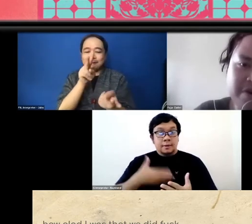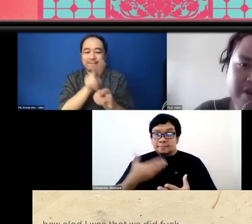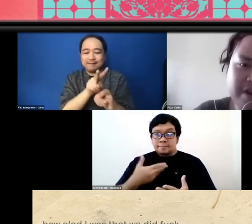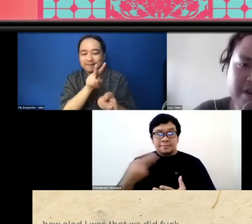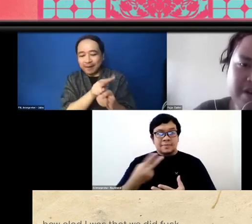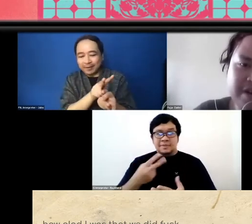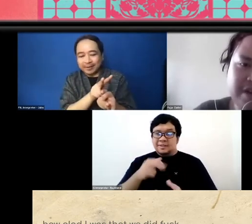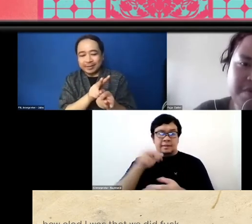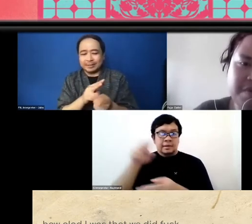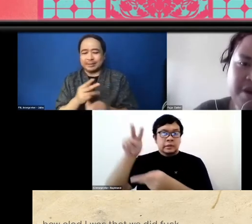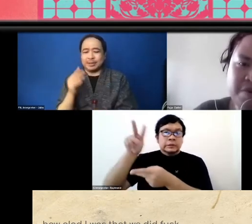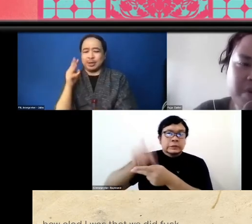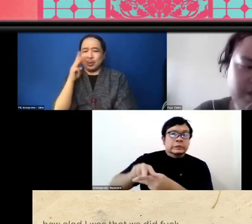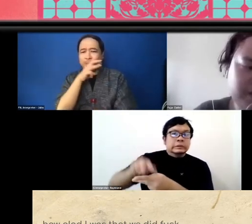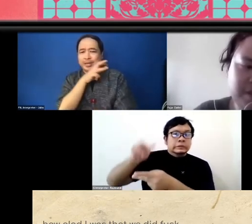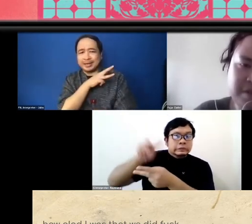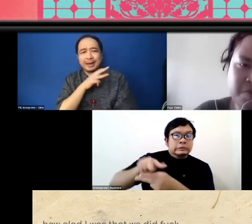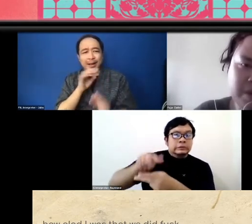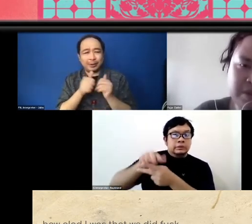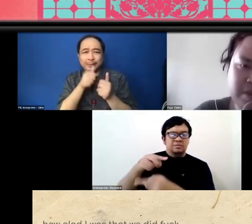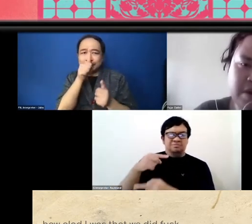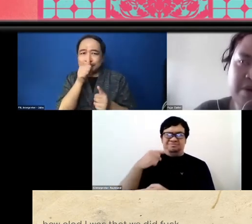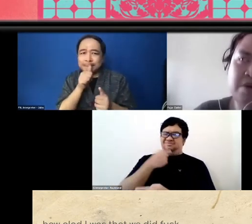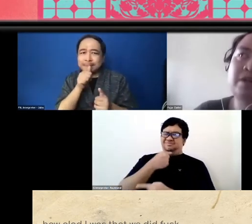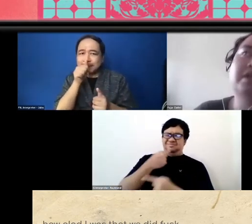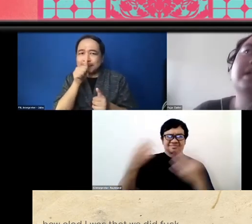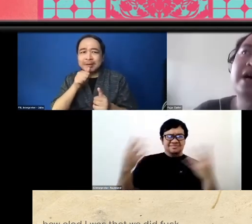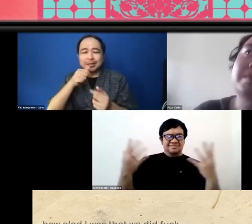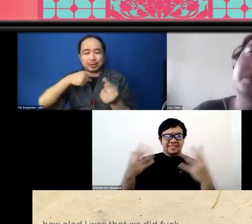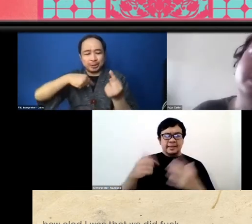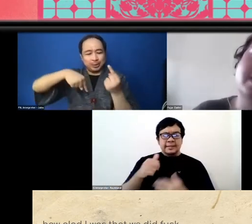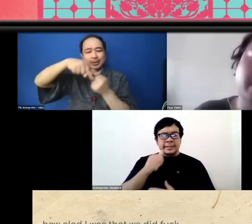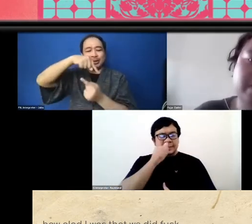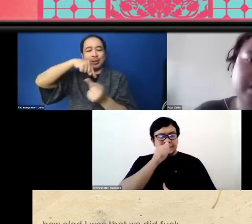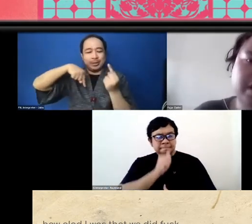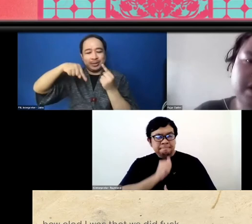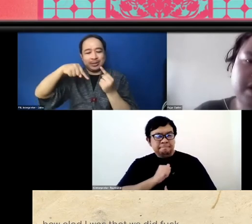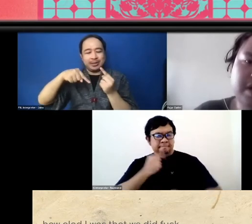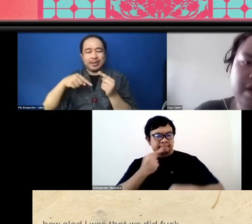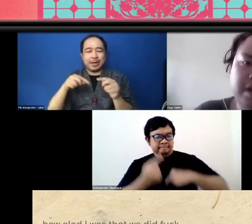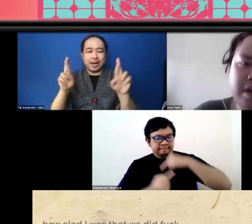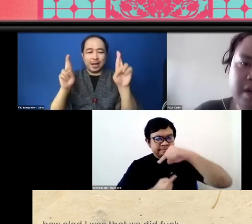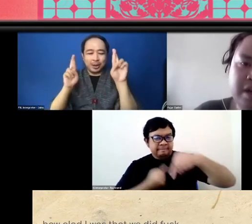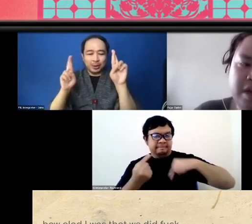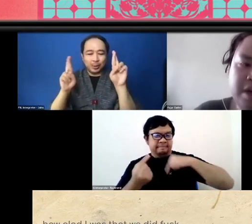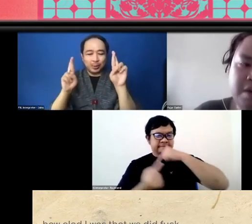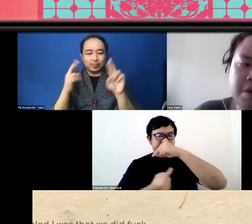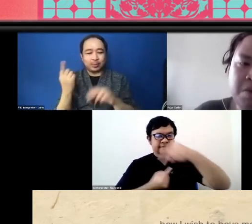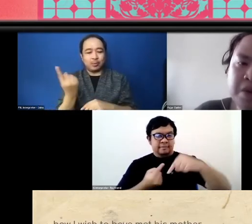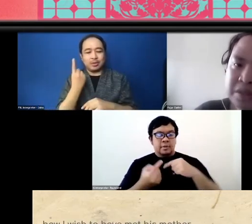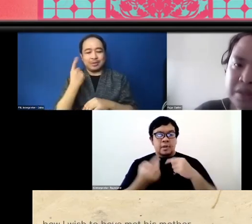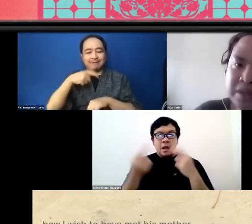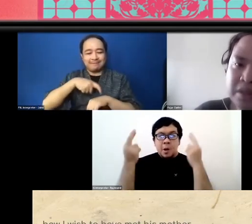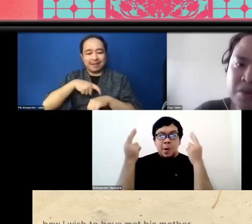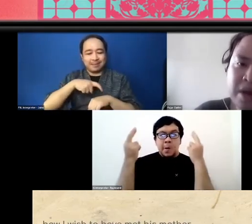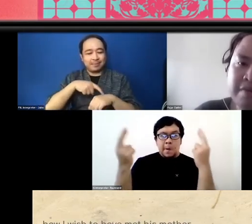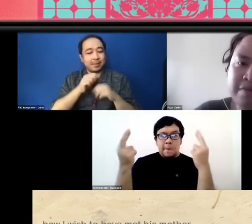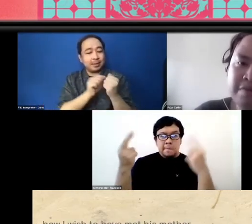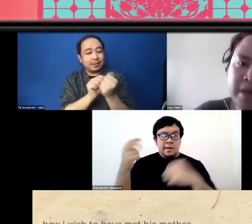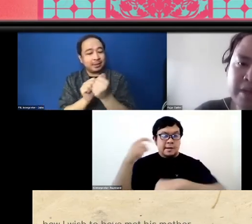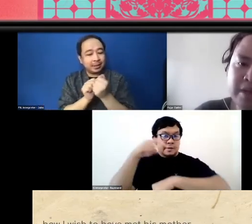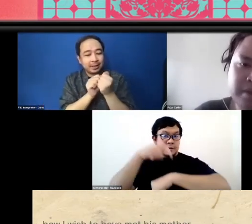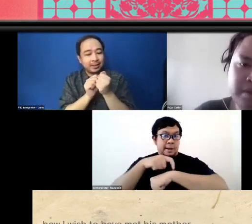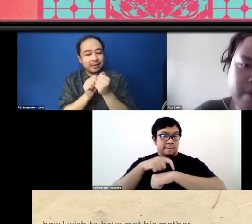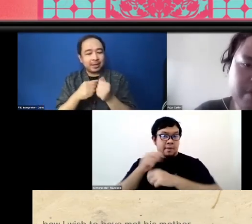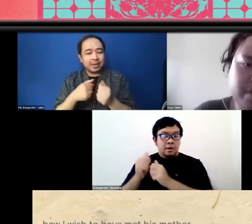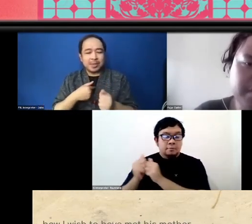another. How I wish it wasn't our only time together. How I wish to have